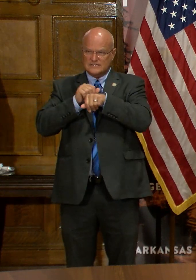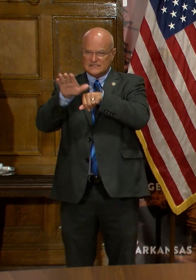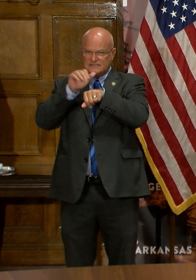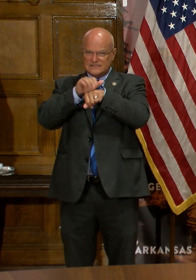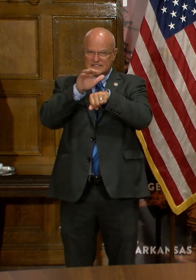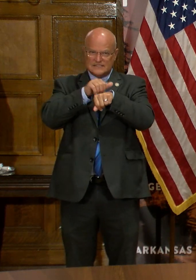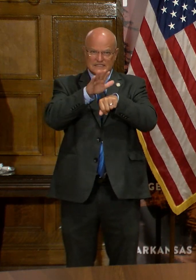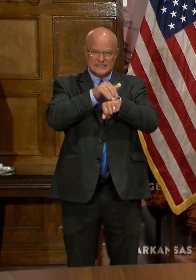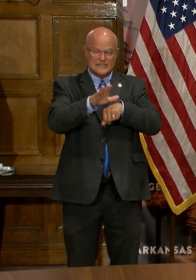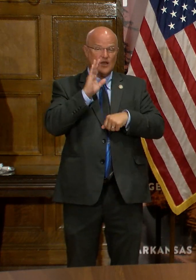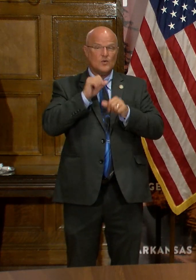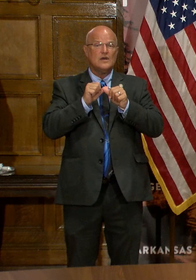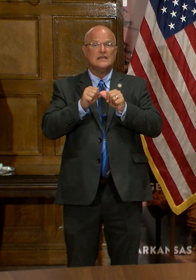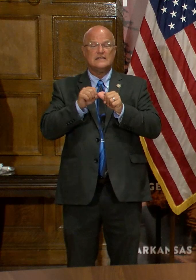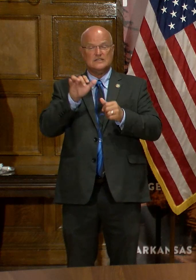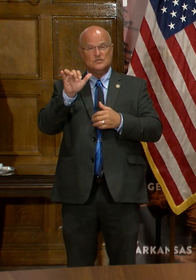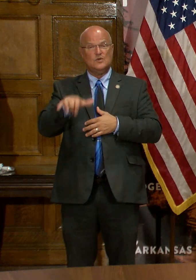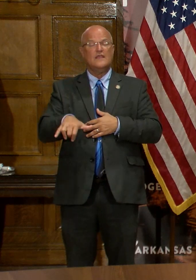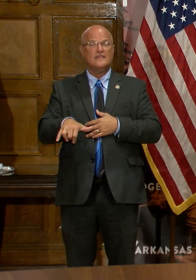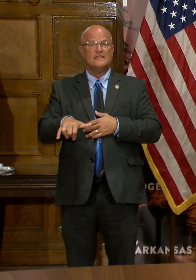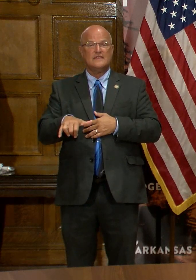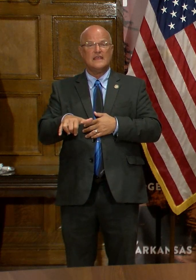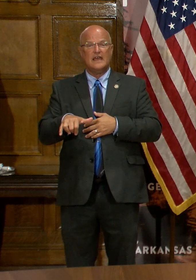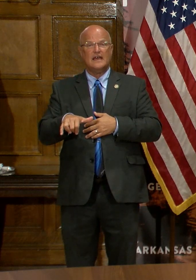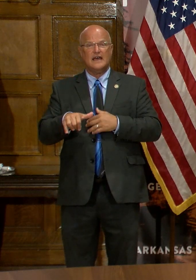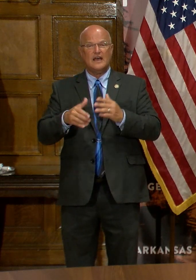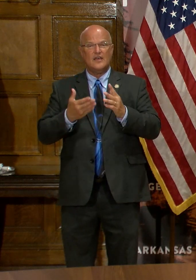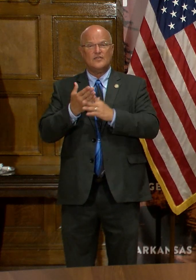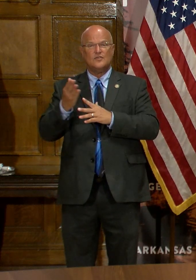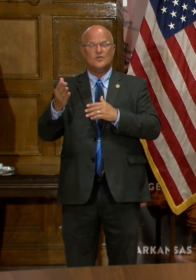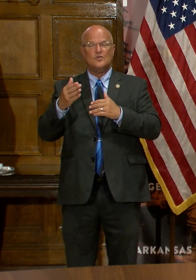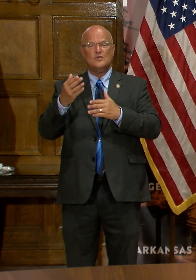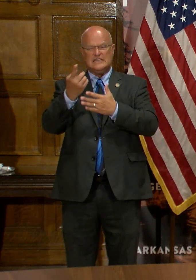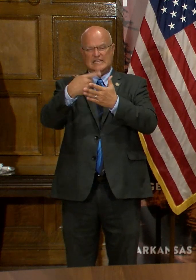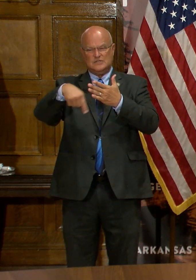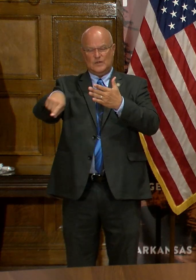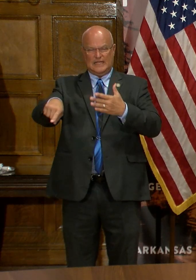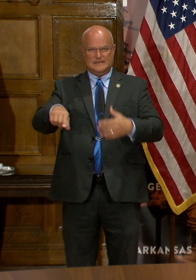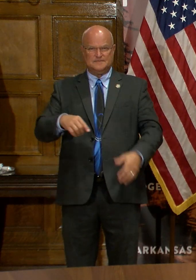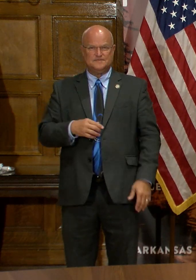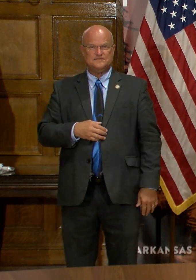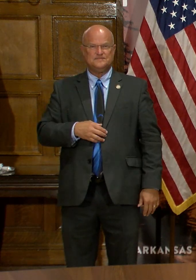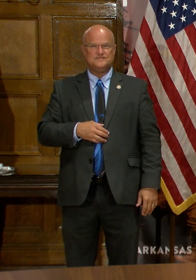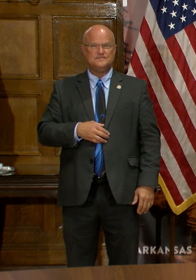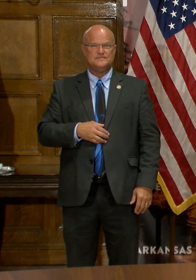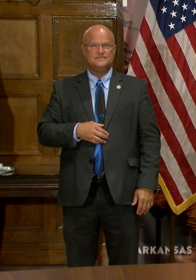those out, and we'll continue doing that through the first of next week.